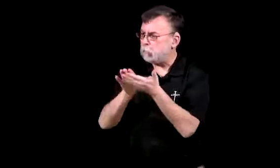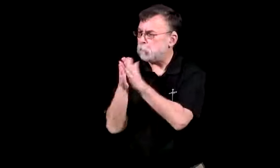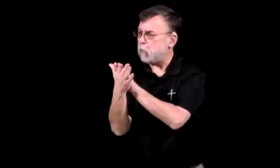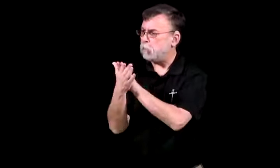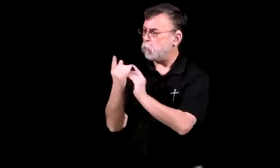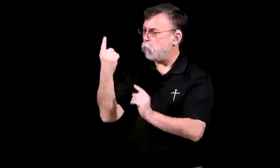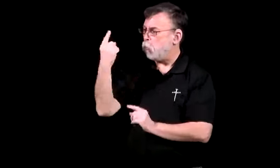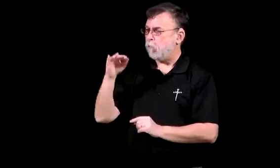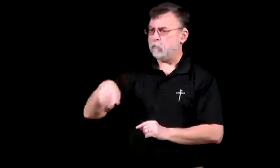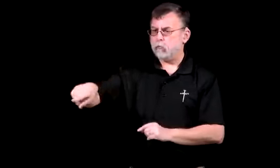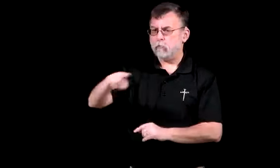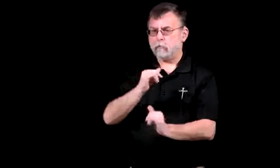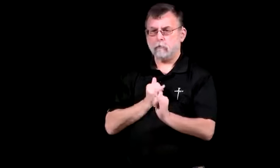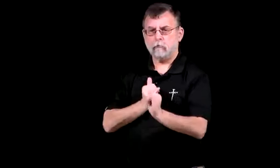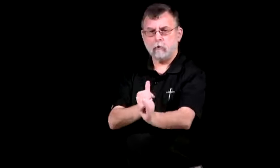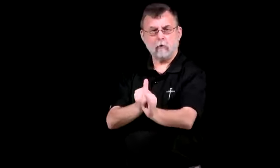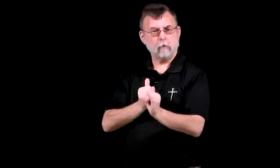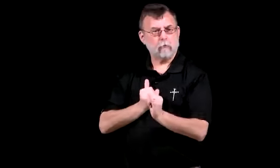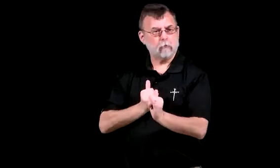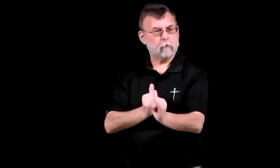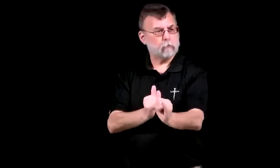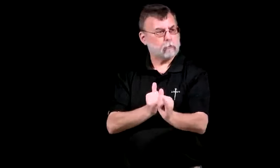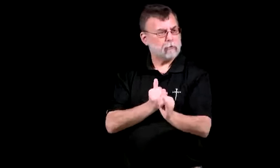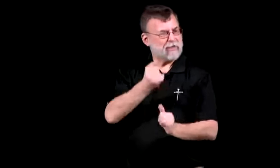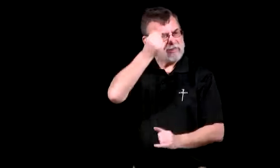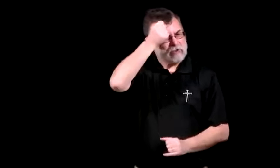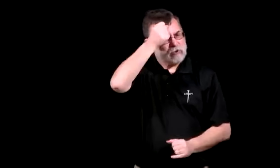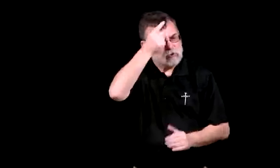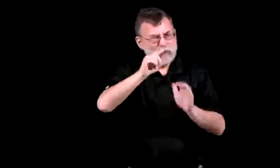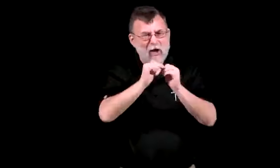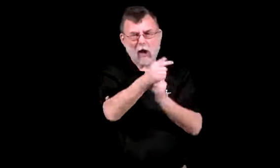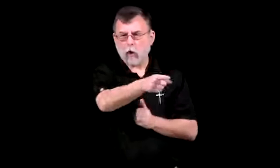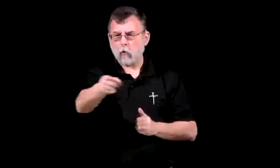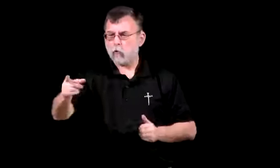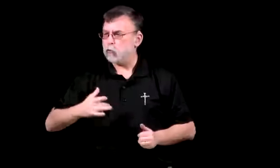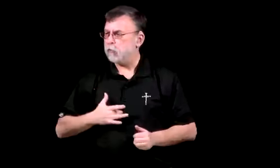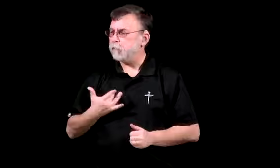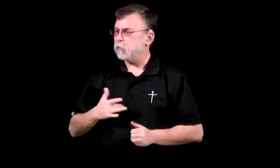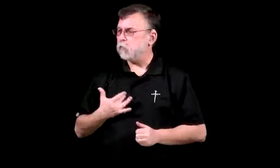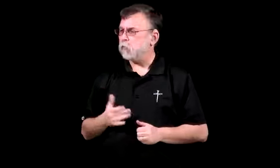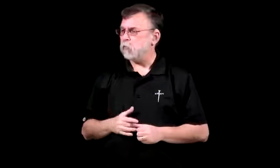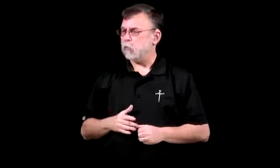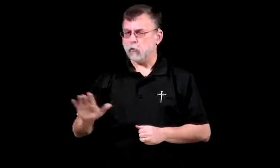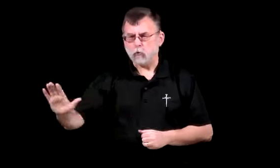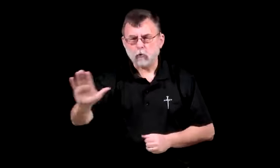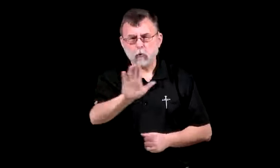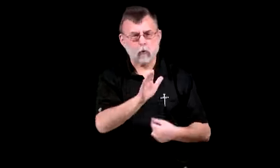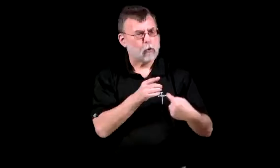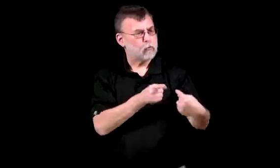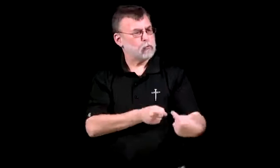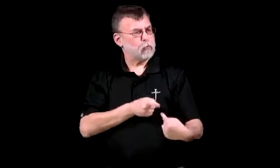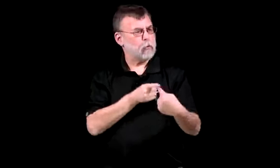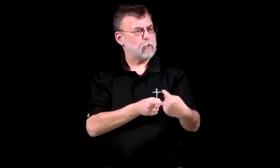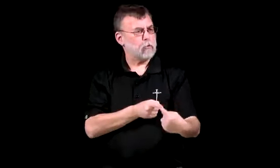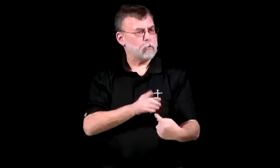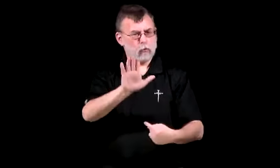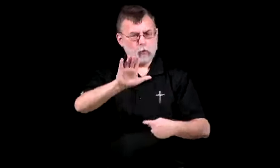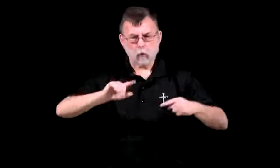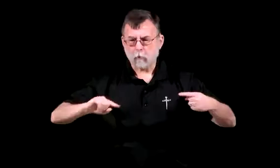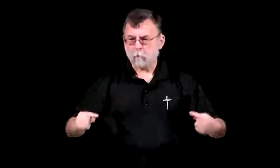Jesus came to earth to become one of us, so he can understand how you feel, what your